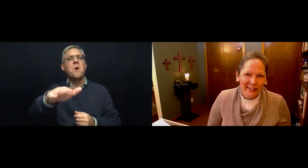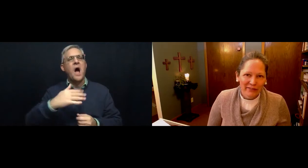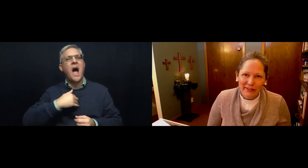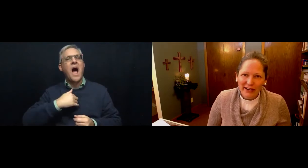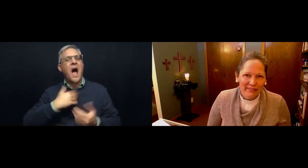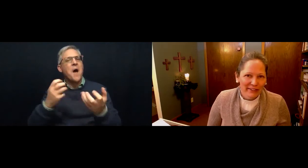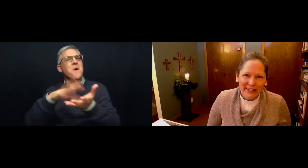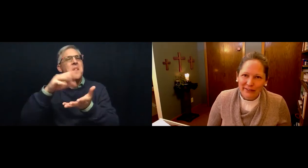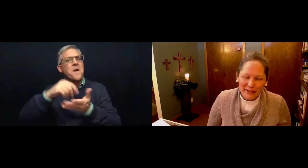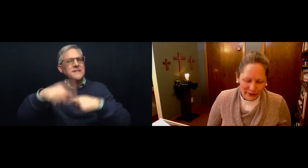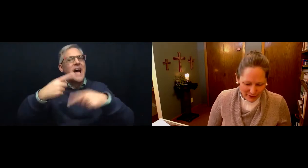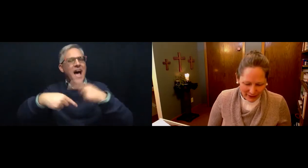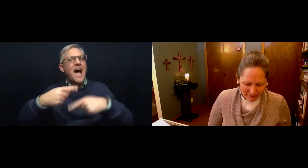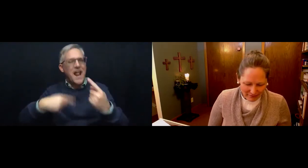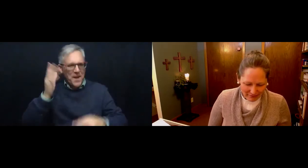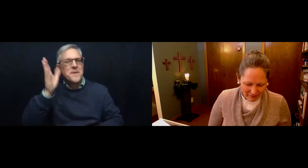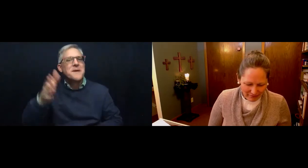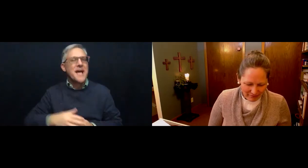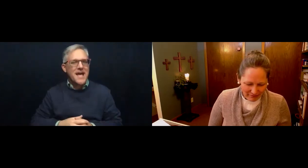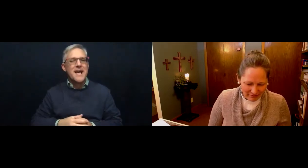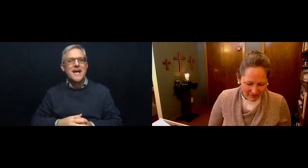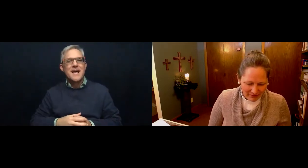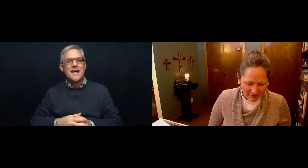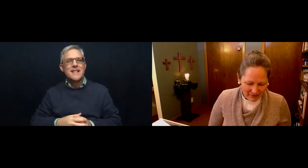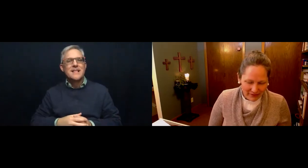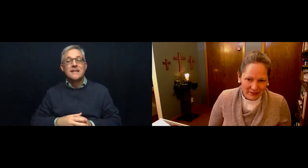And then they never, ever get around to it.